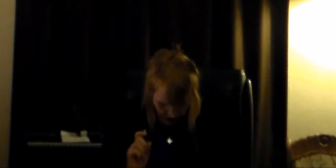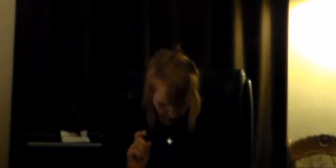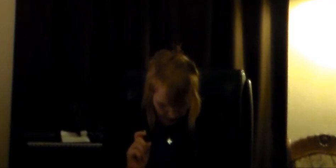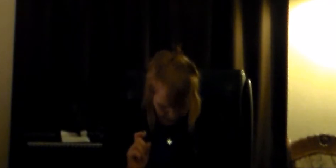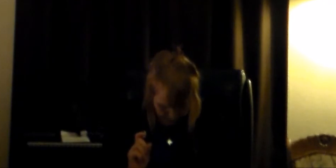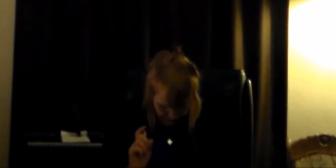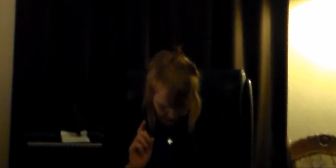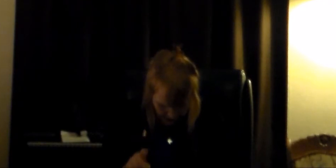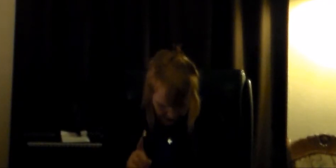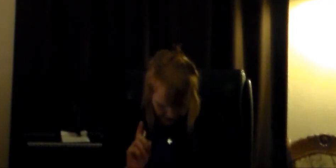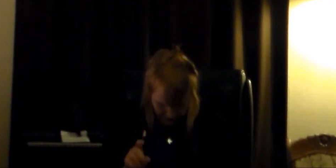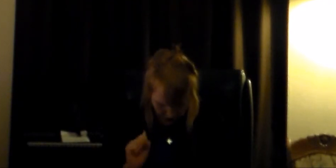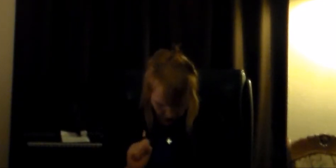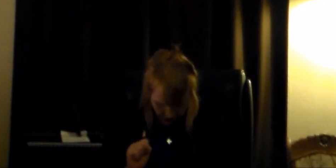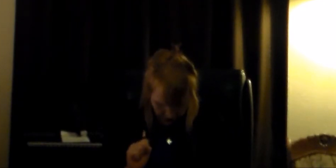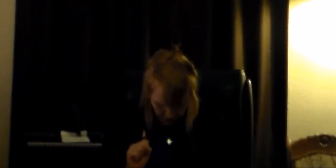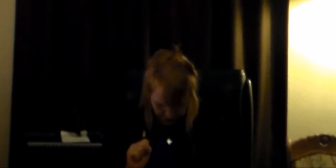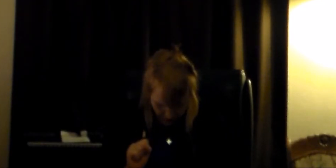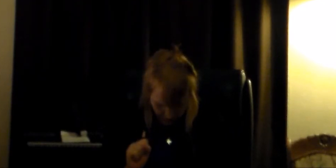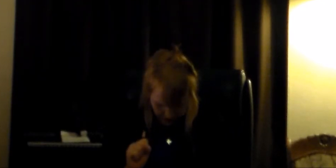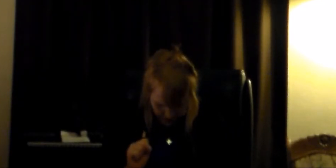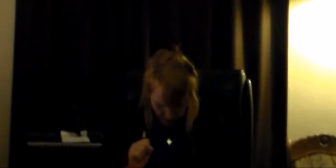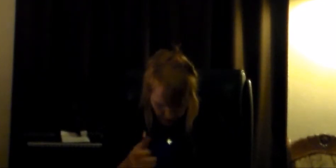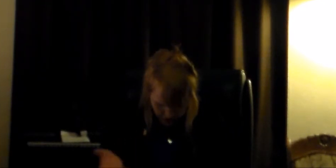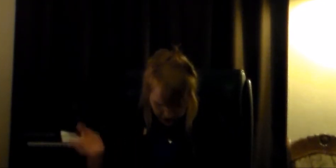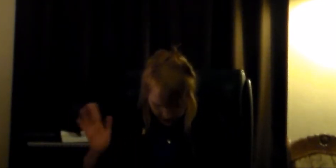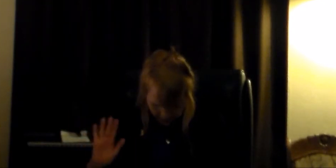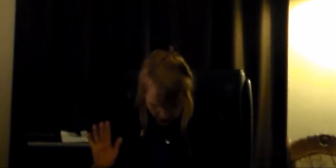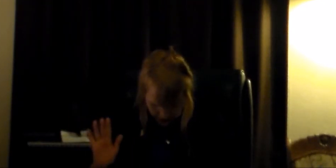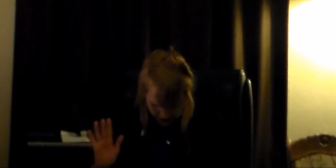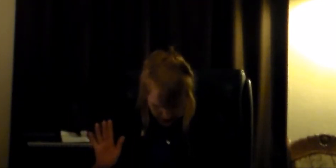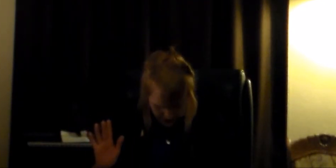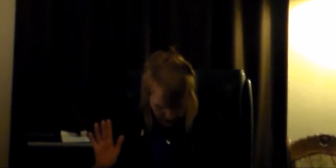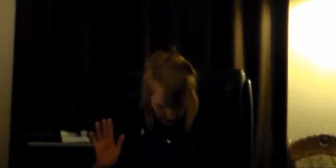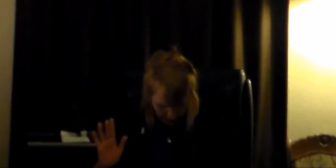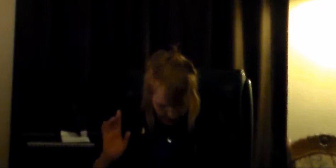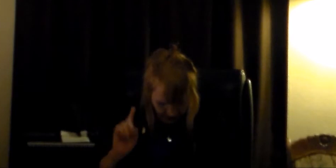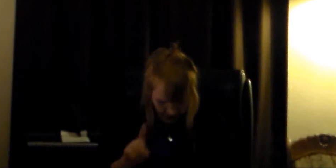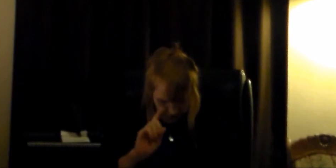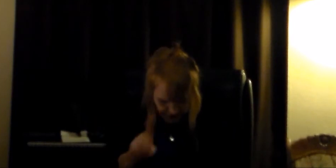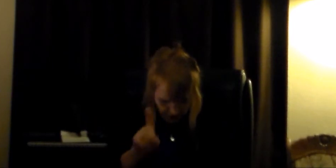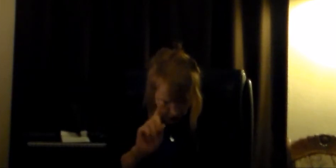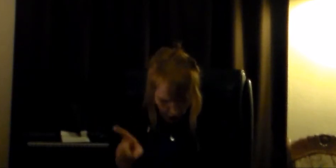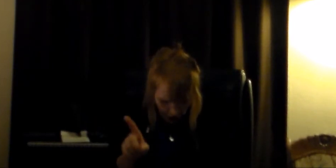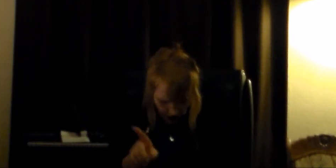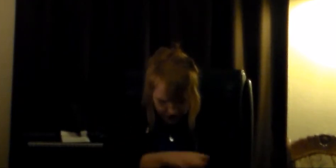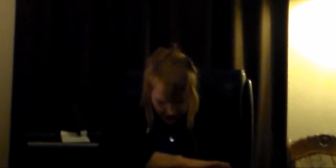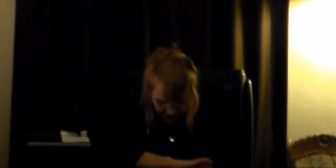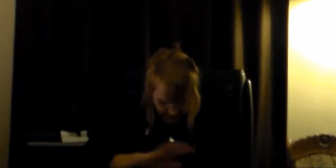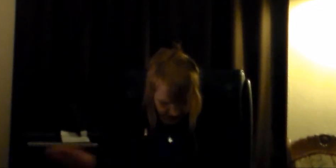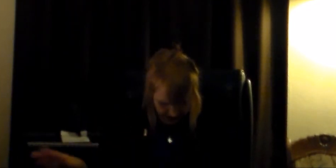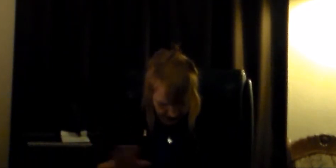sold in the meat market without raising questions of conscience. For the earth is the Lord's and everything in